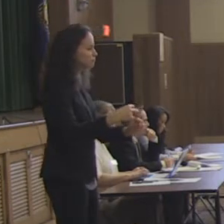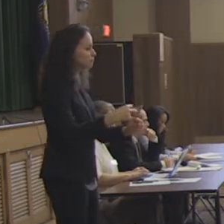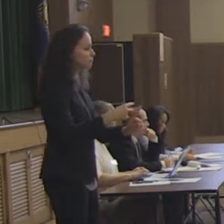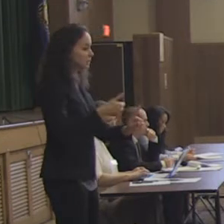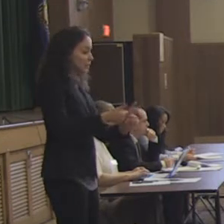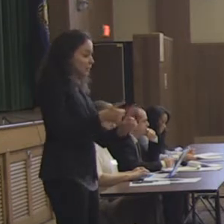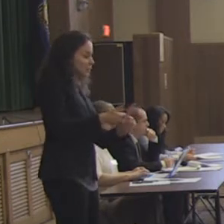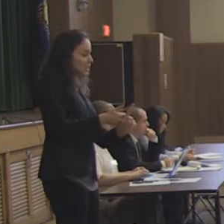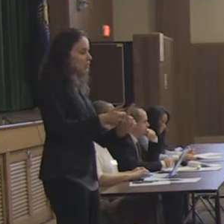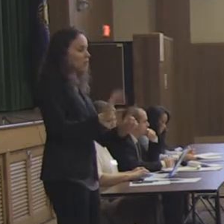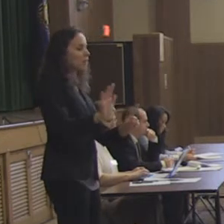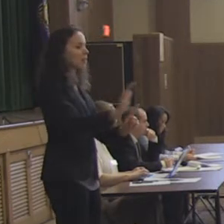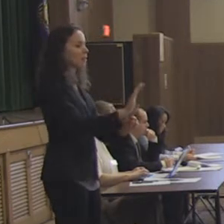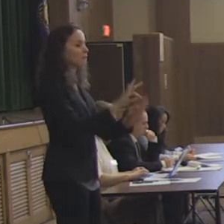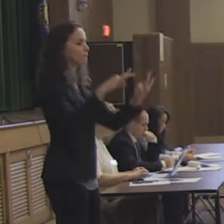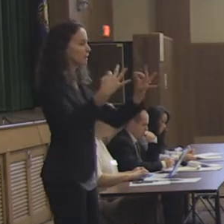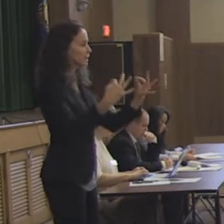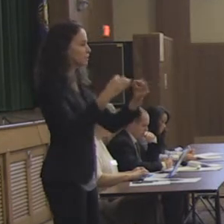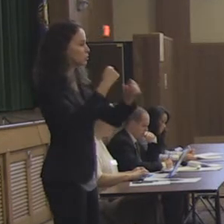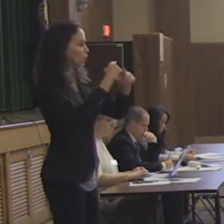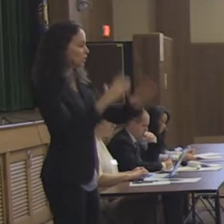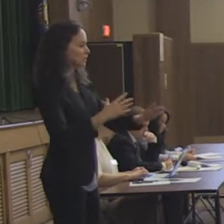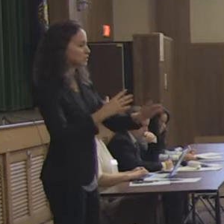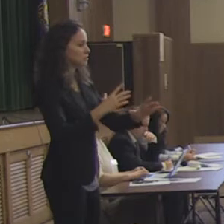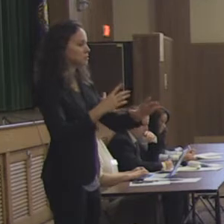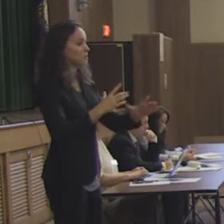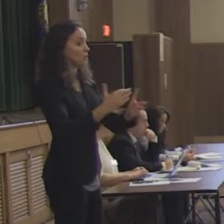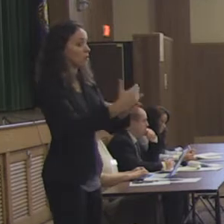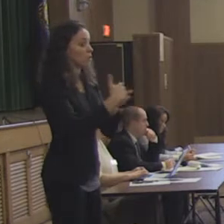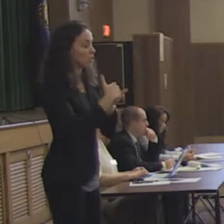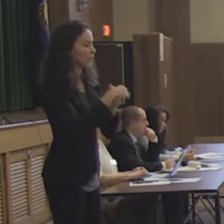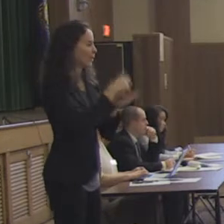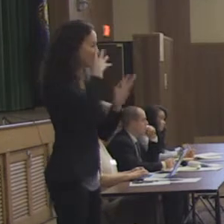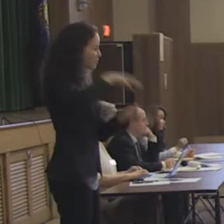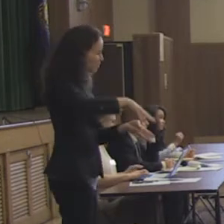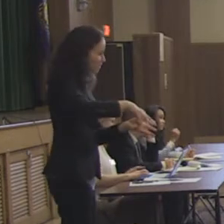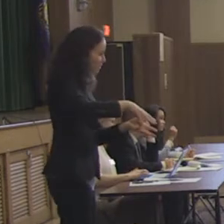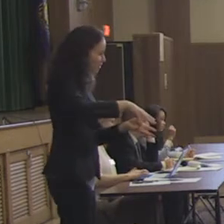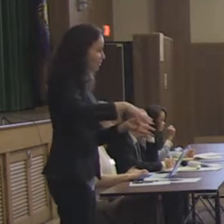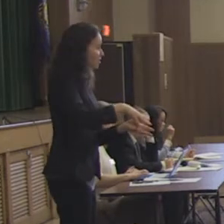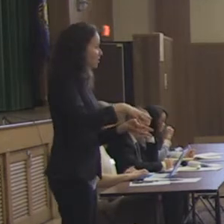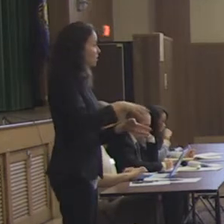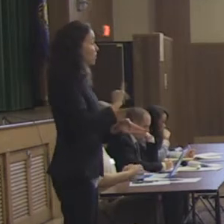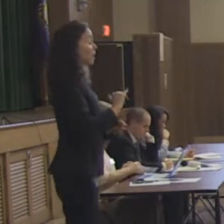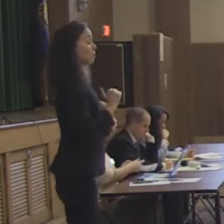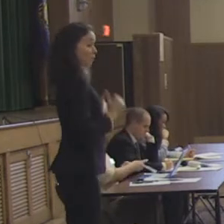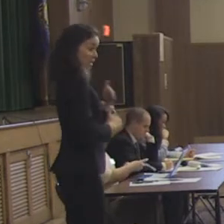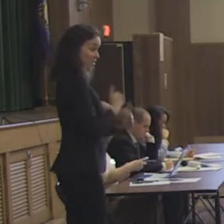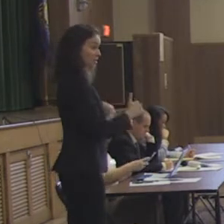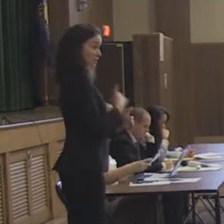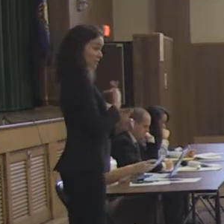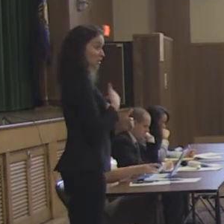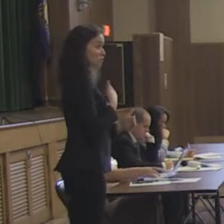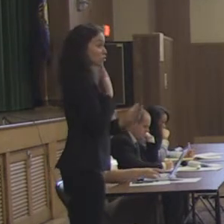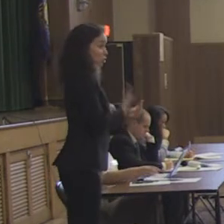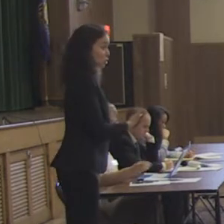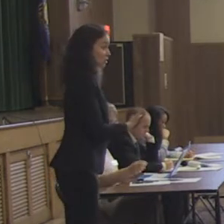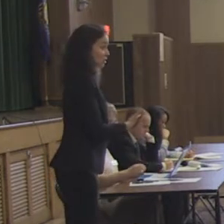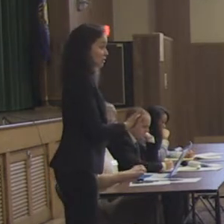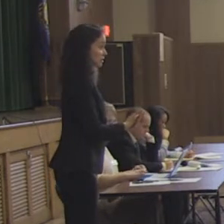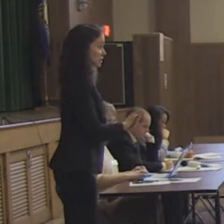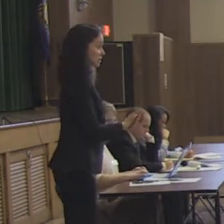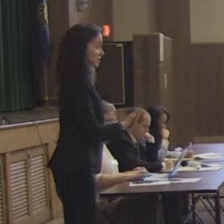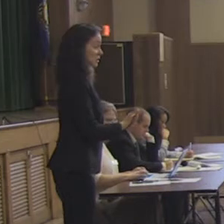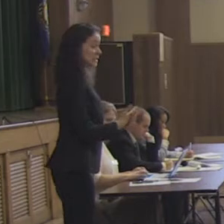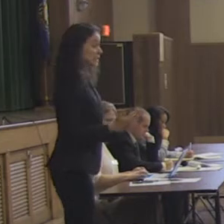of their guardians are heard and respected. So certainly in terms of the process, we feel that it was a good one. And it wasn't easy